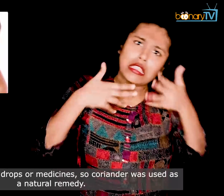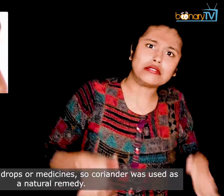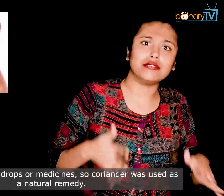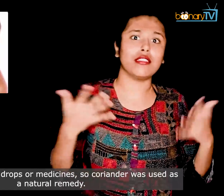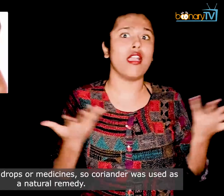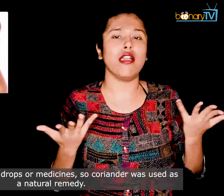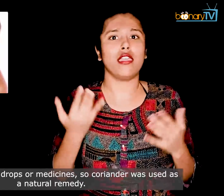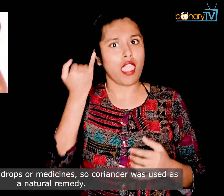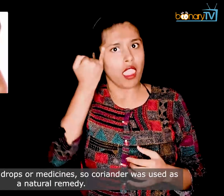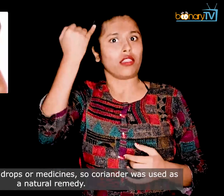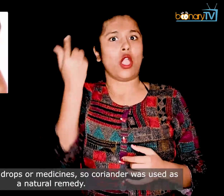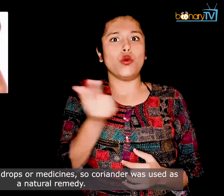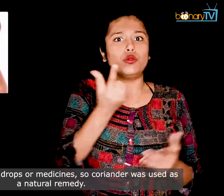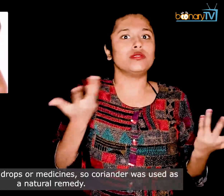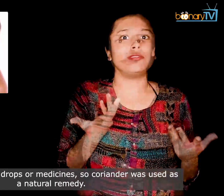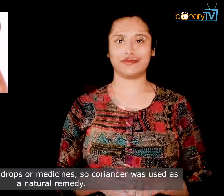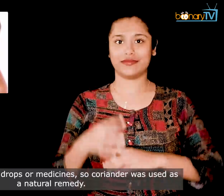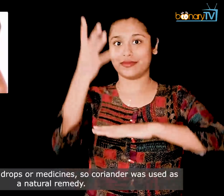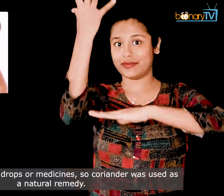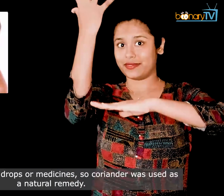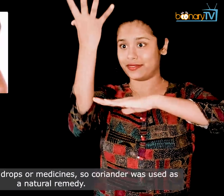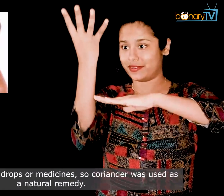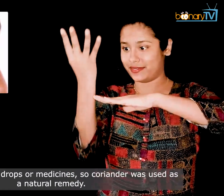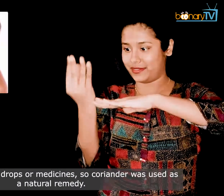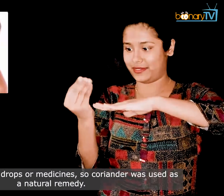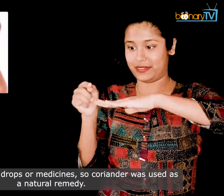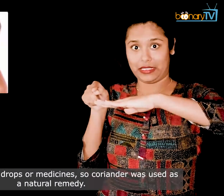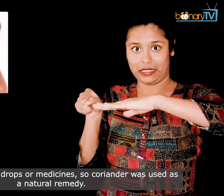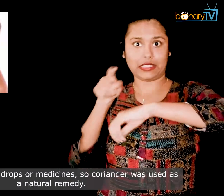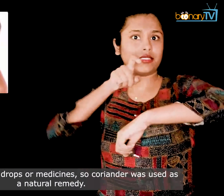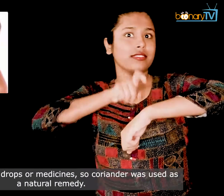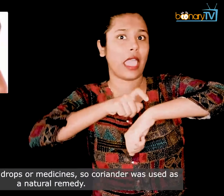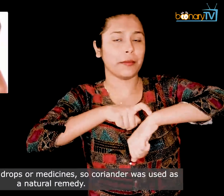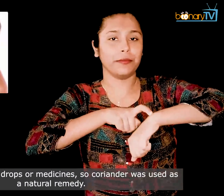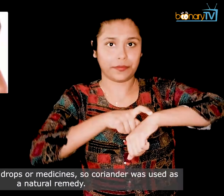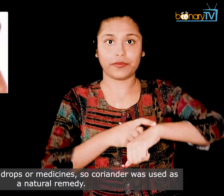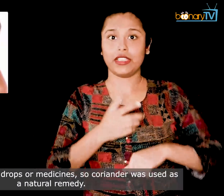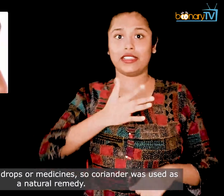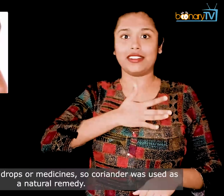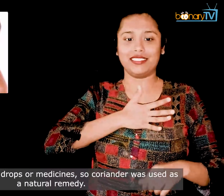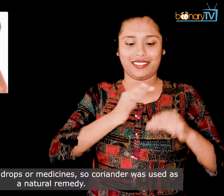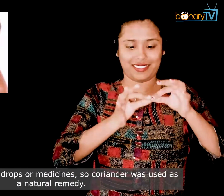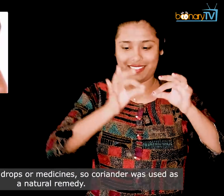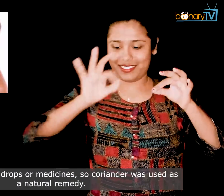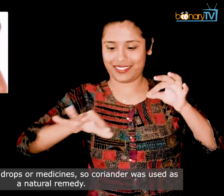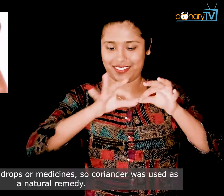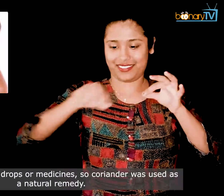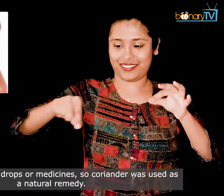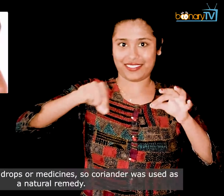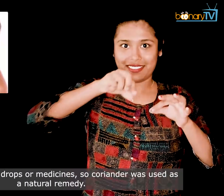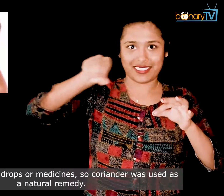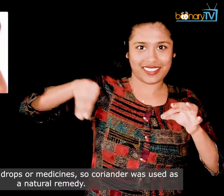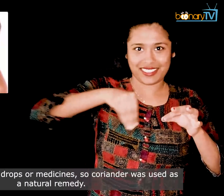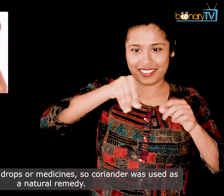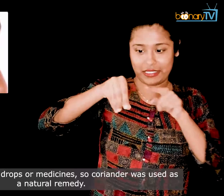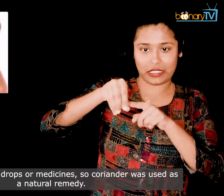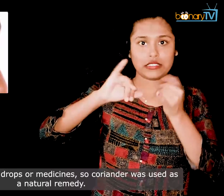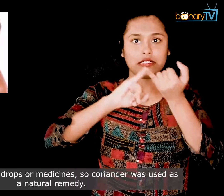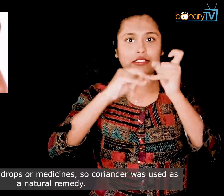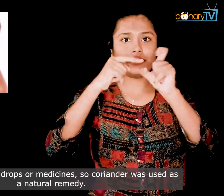were no eye drops or medicines, so coriander was used as a natural remedy.